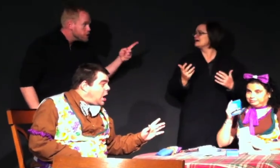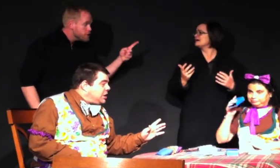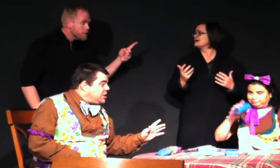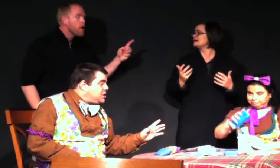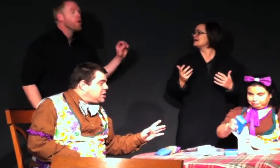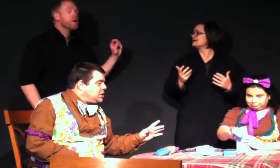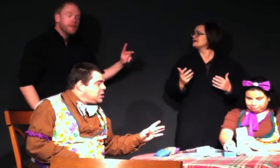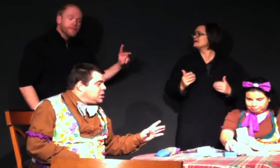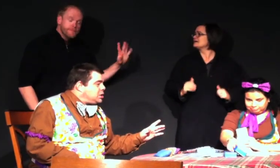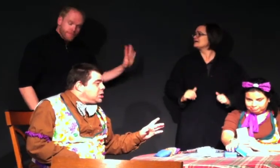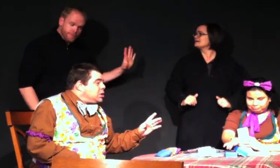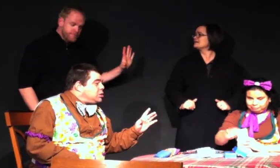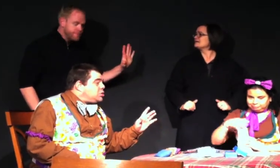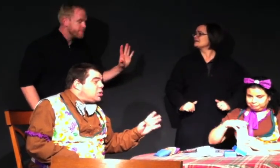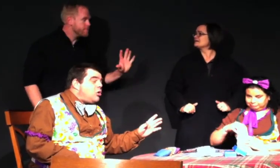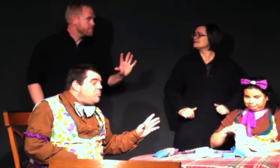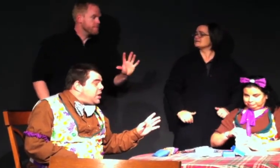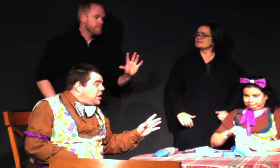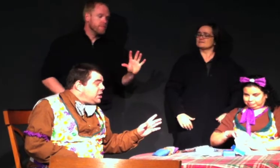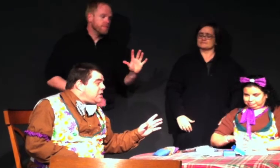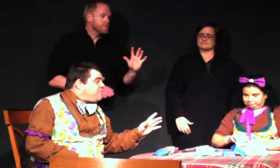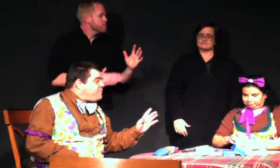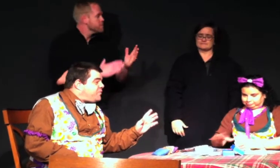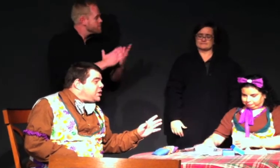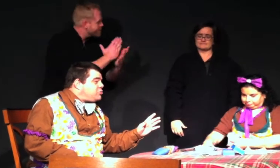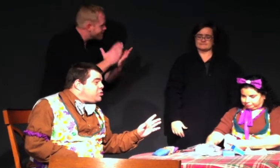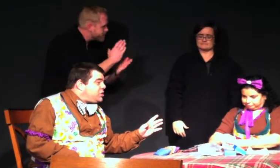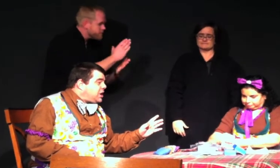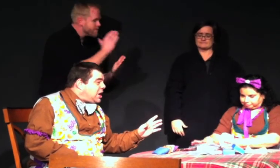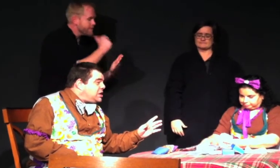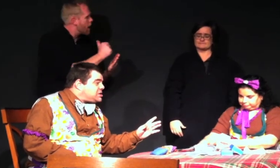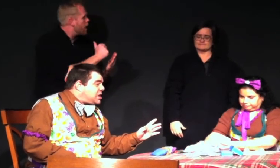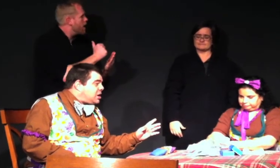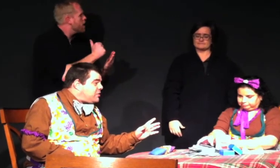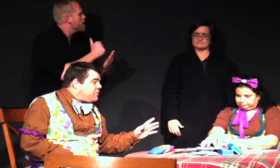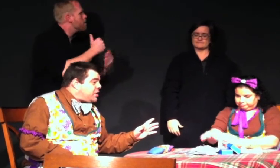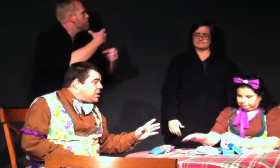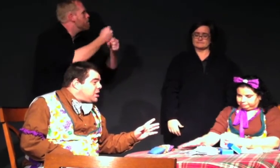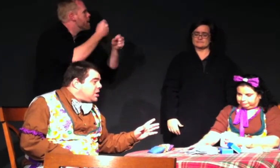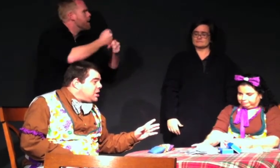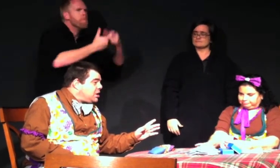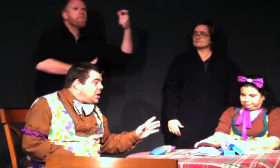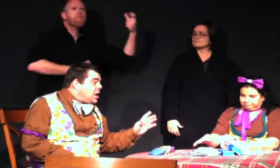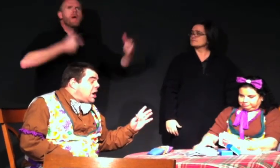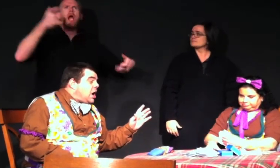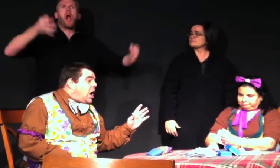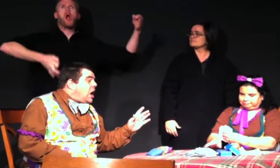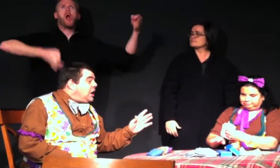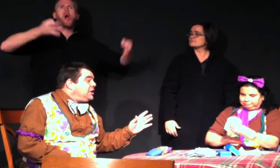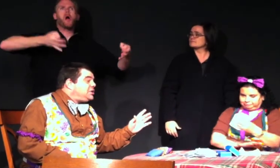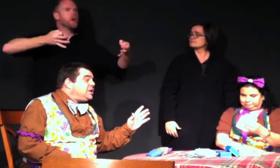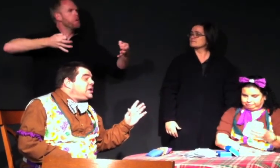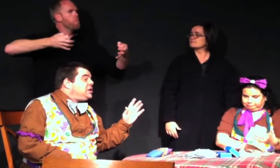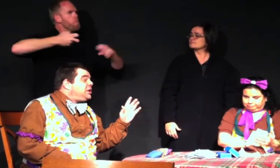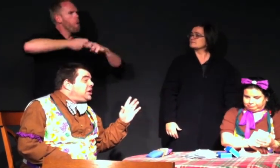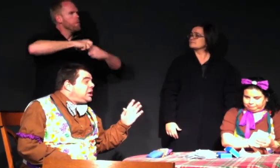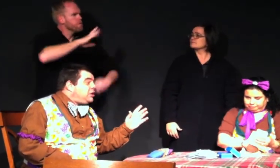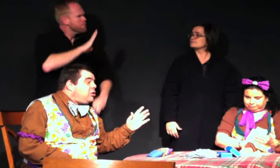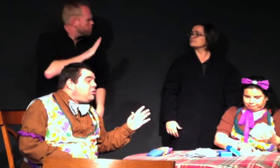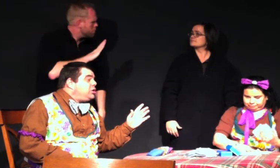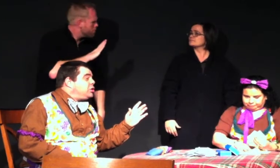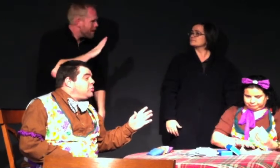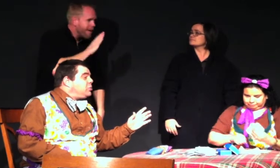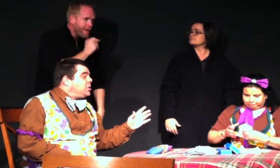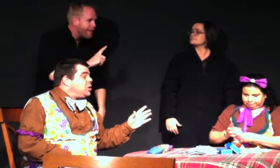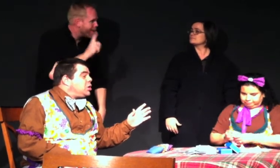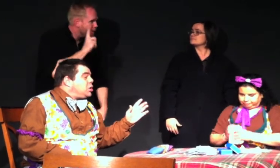All right. Don't make a federal case out of it. I didn't